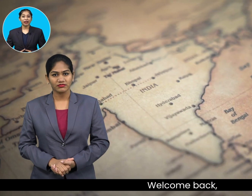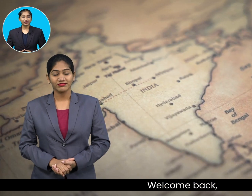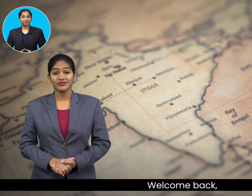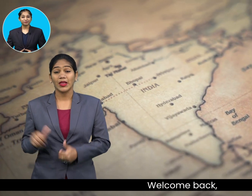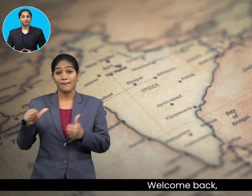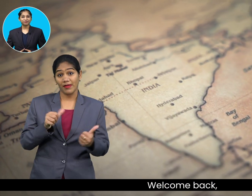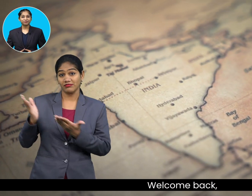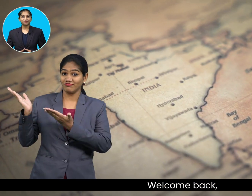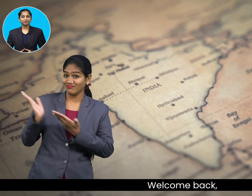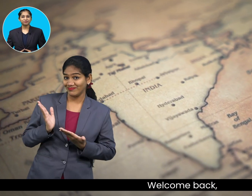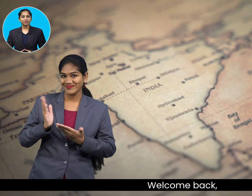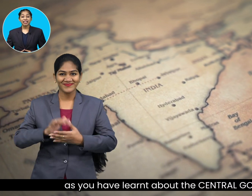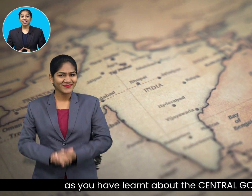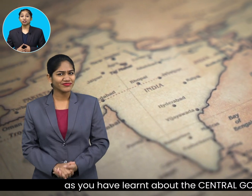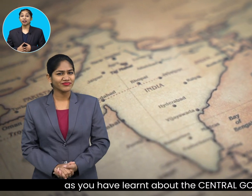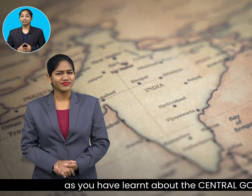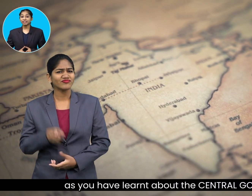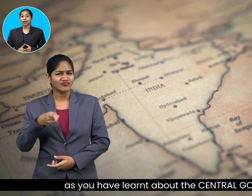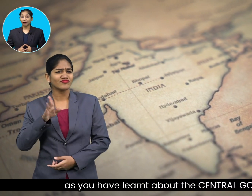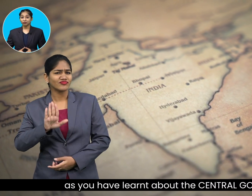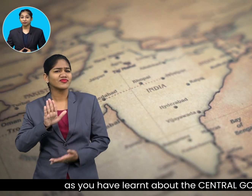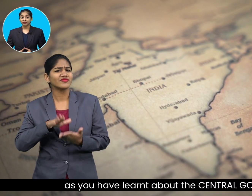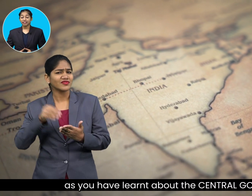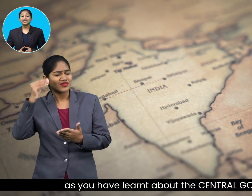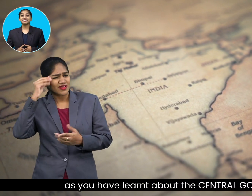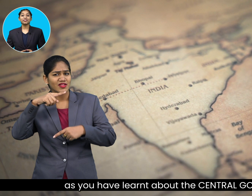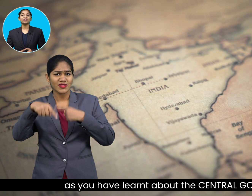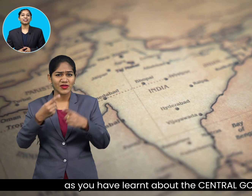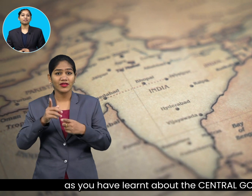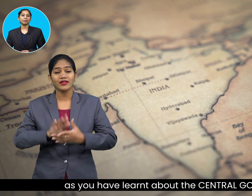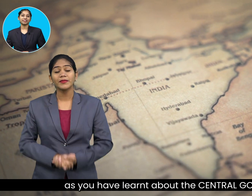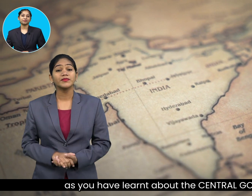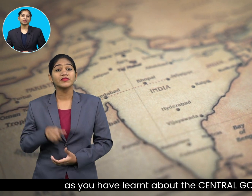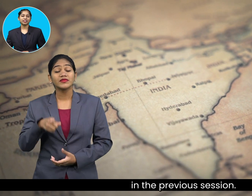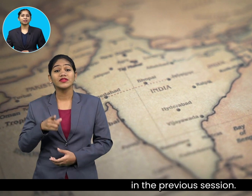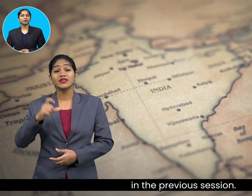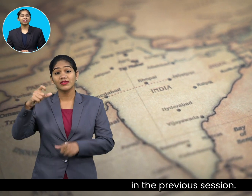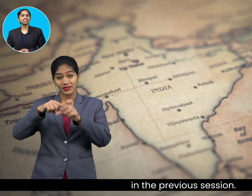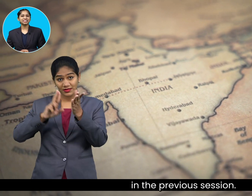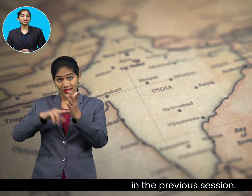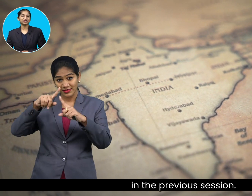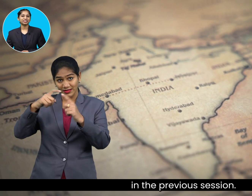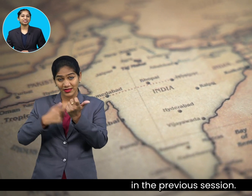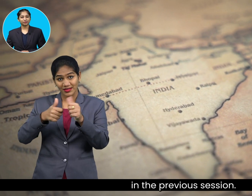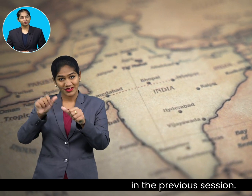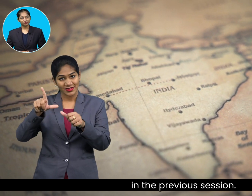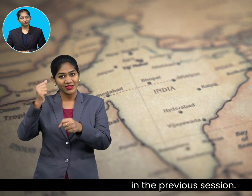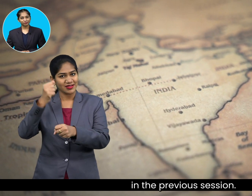Welcome back. As you have learnt about the central government in the previous